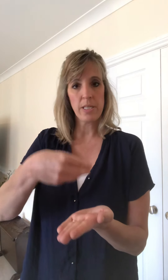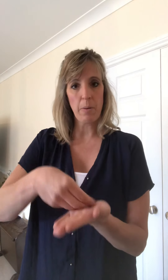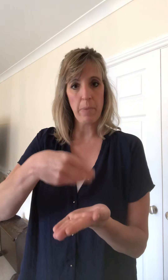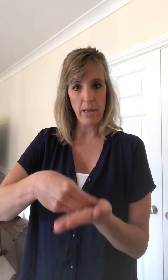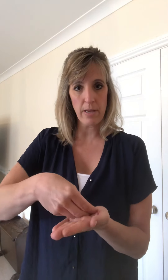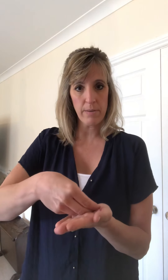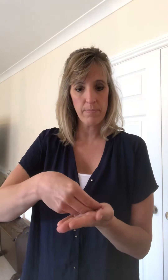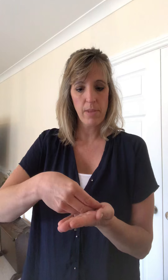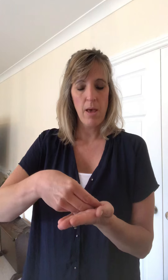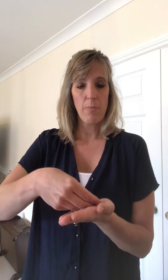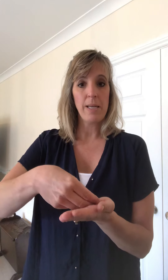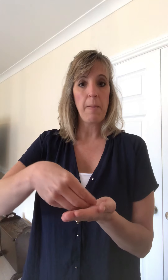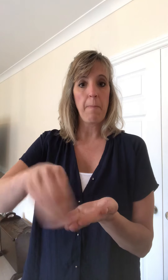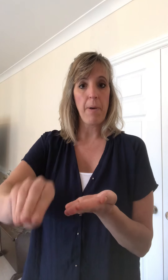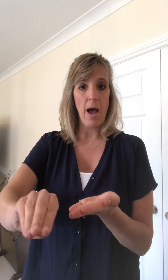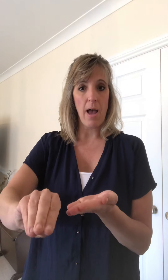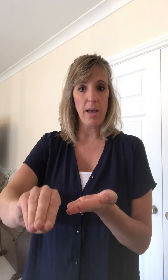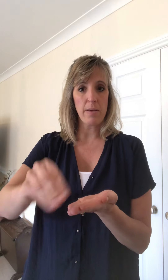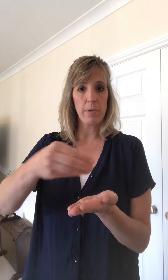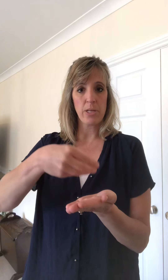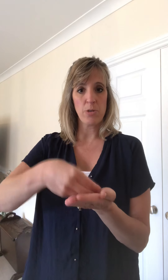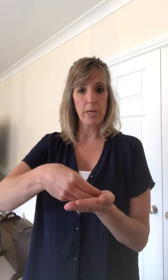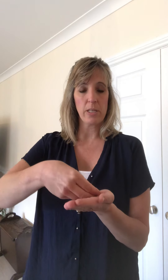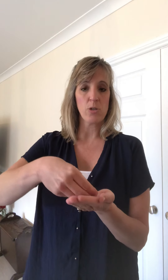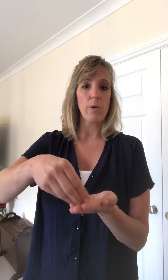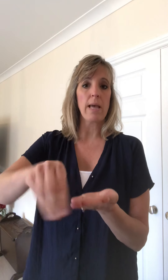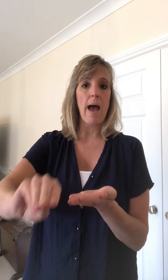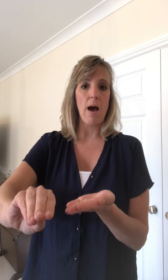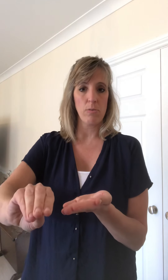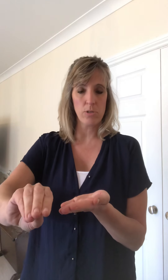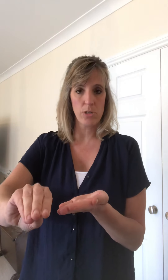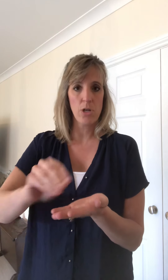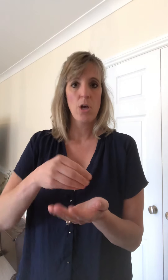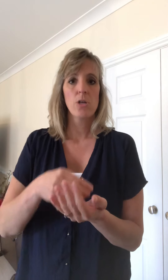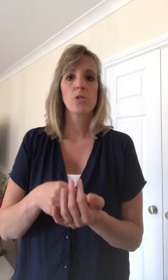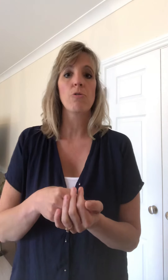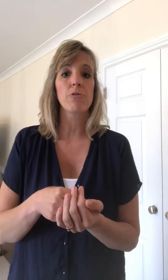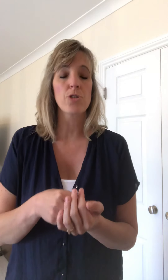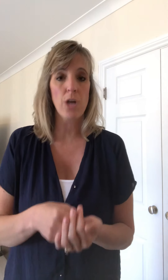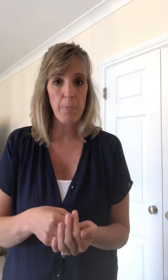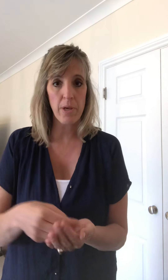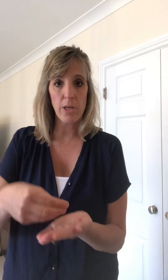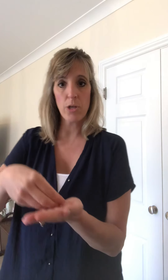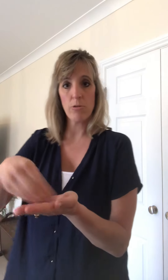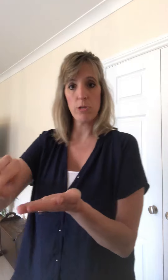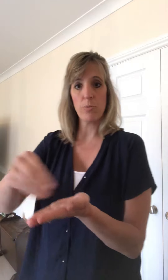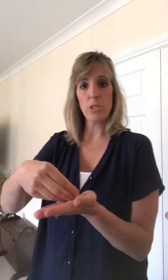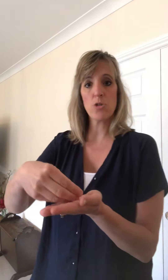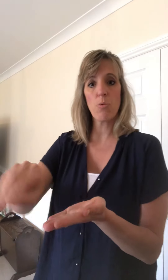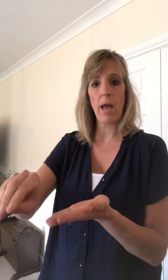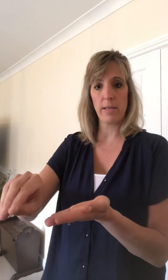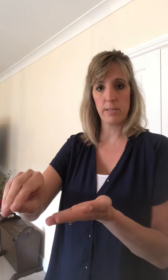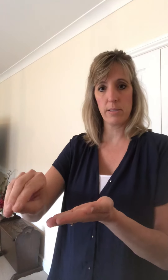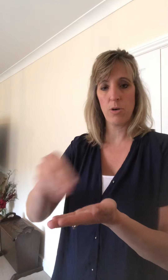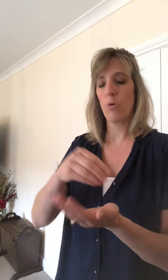did our money. We did buy because your money is going out. So for shopping, you do it twice. Or